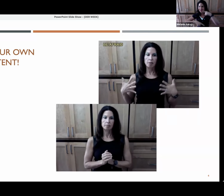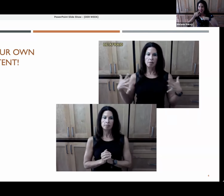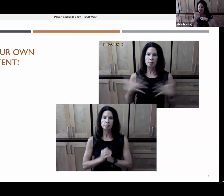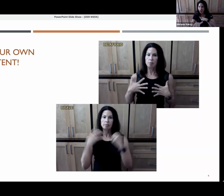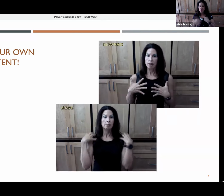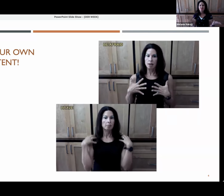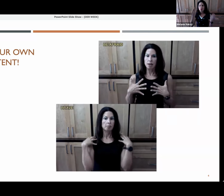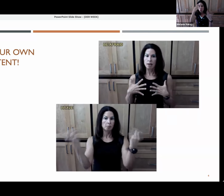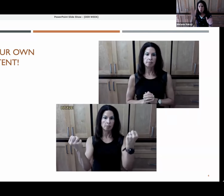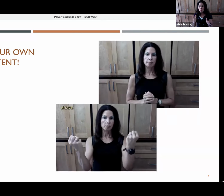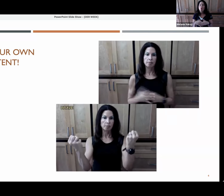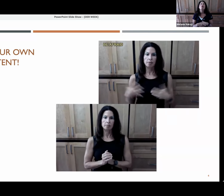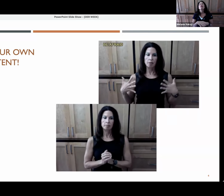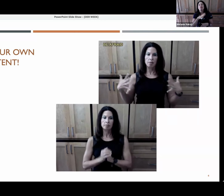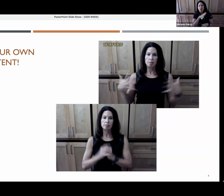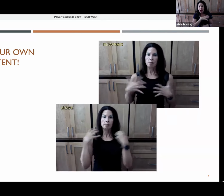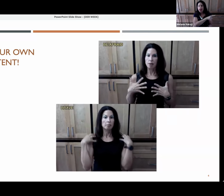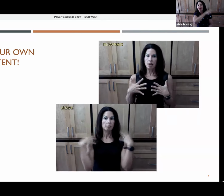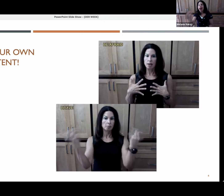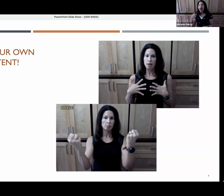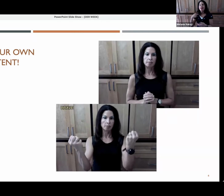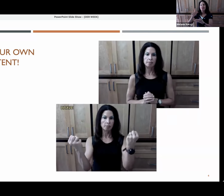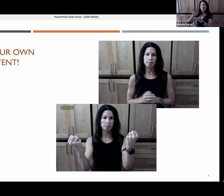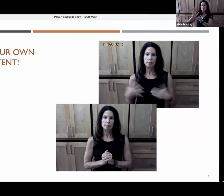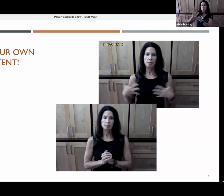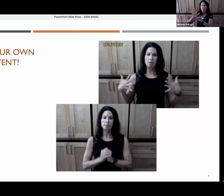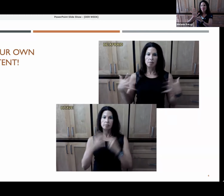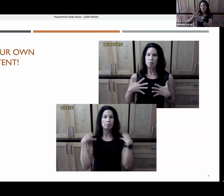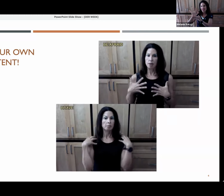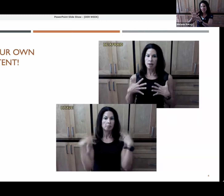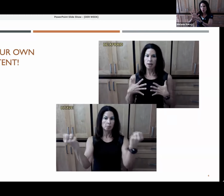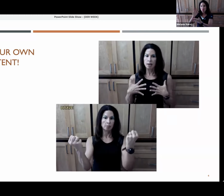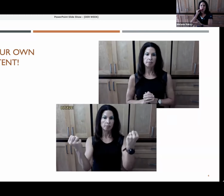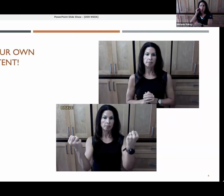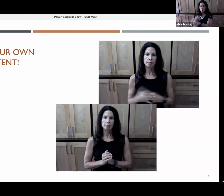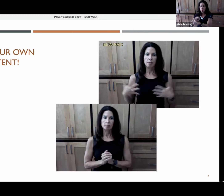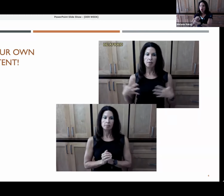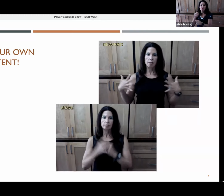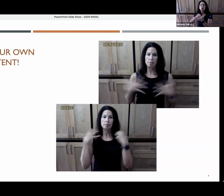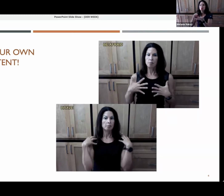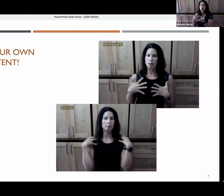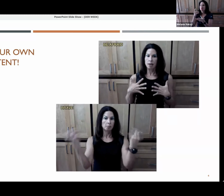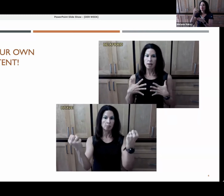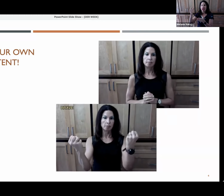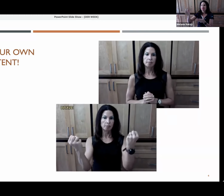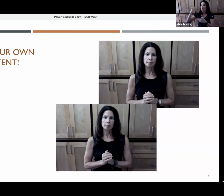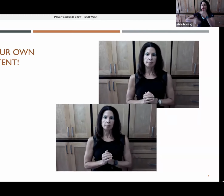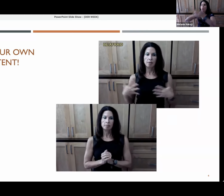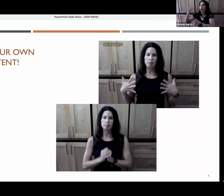but really it's very confusing how to sign it exactly because it's a flat version. So you can create videos for